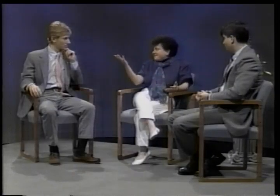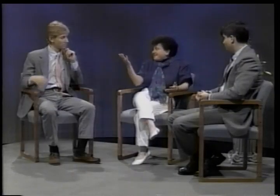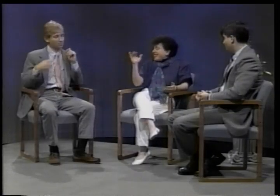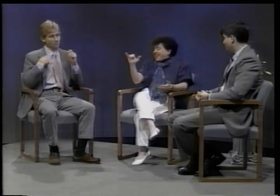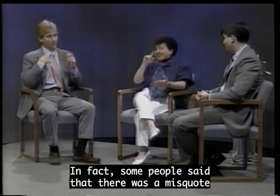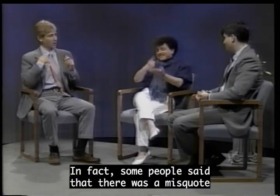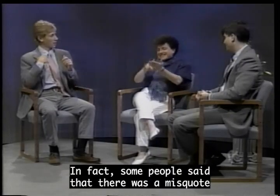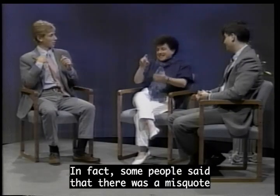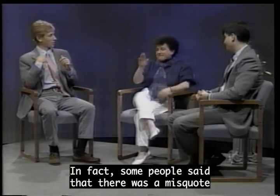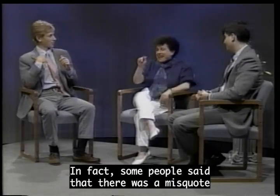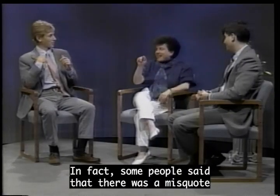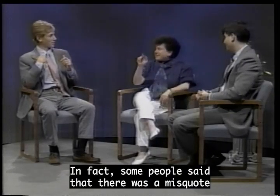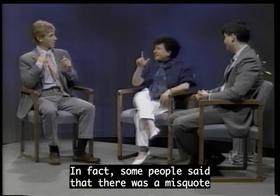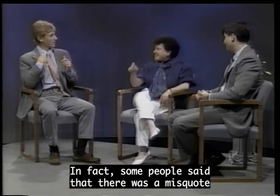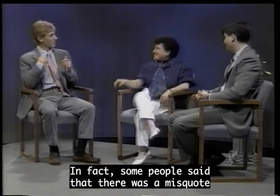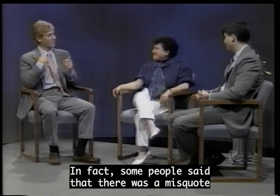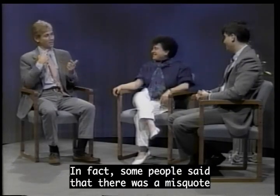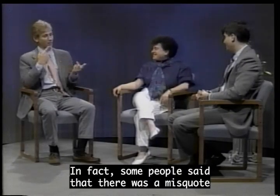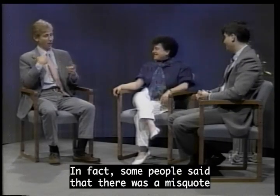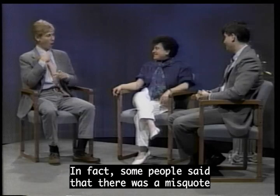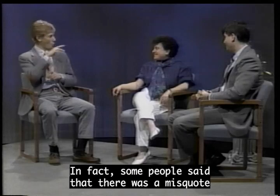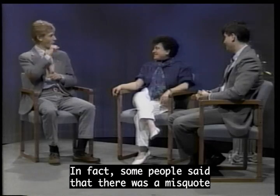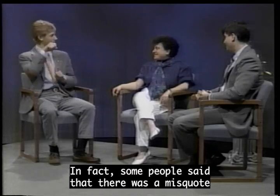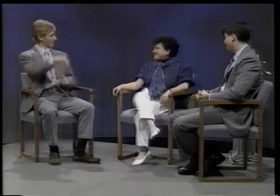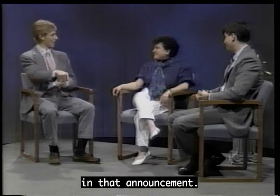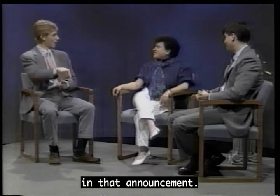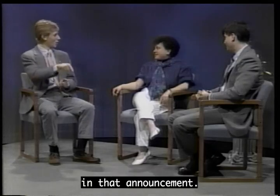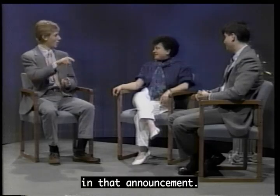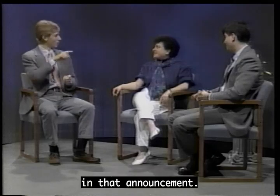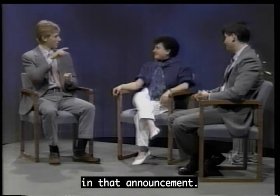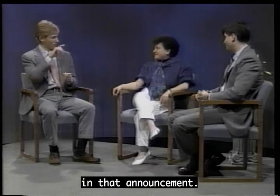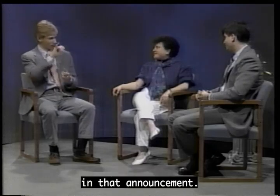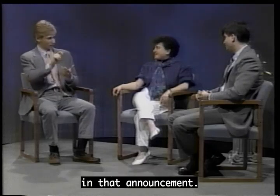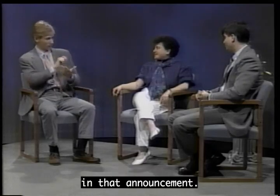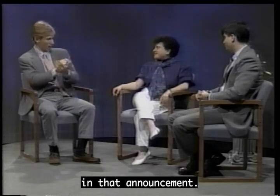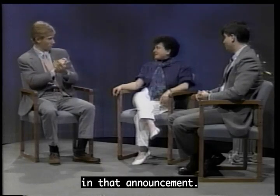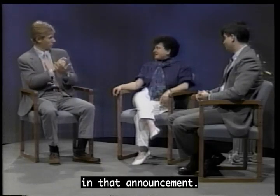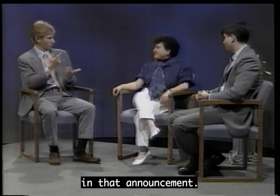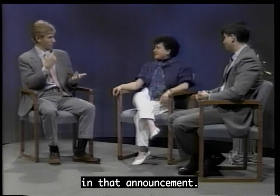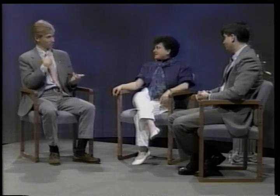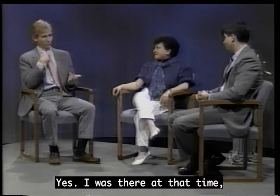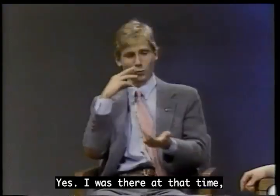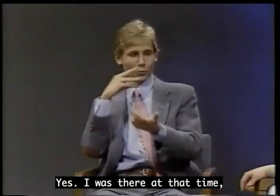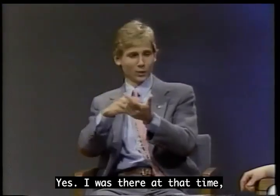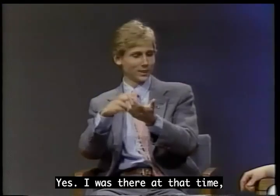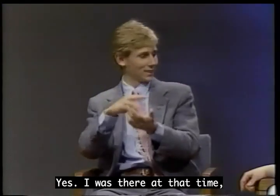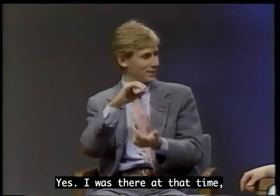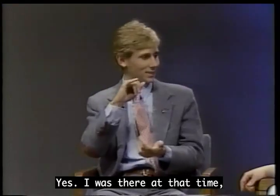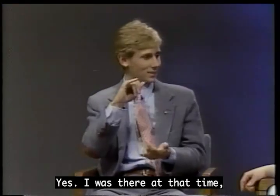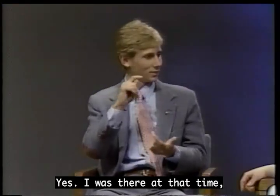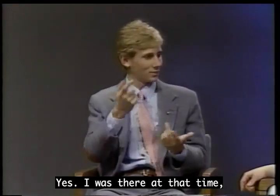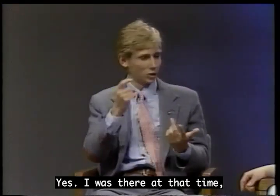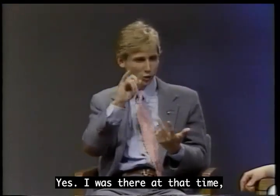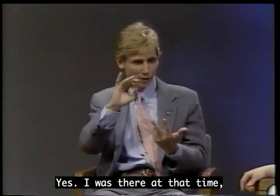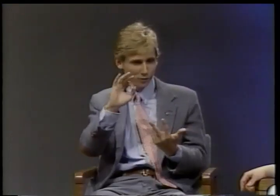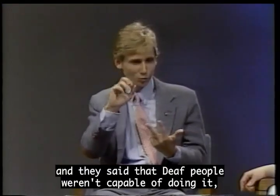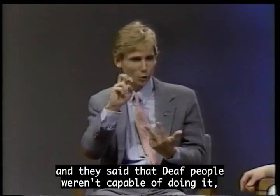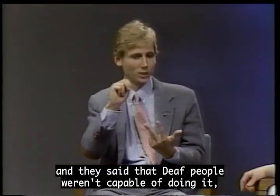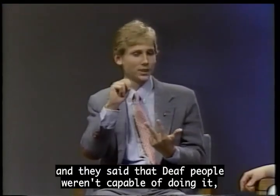In fact, some people said that there was a misquote in that announcement. Yes, I was there at that time, and they said that deaf